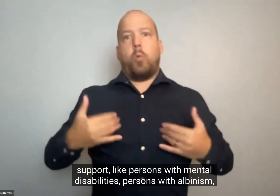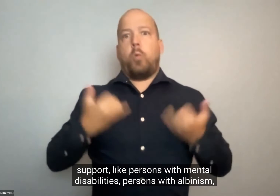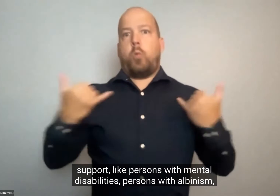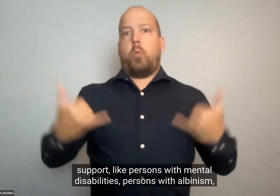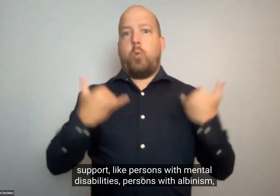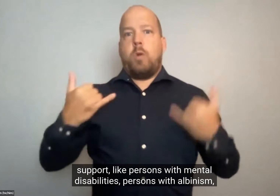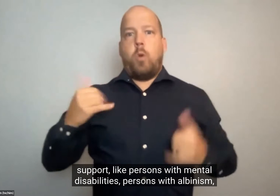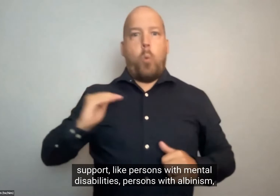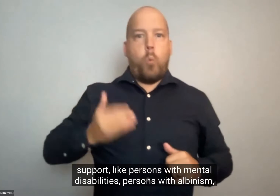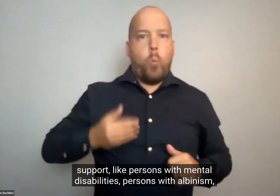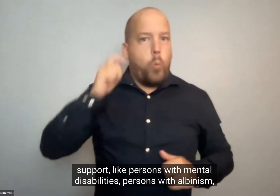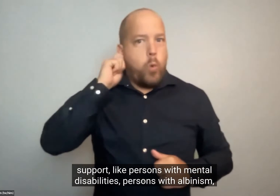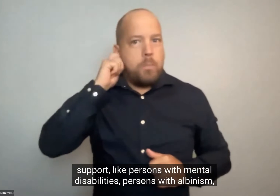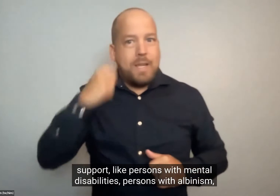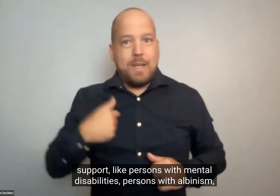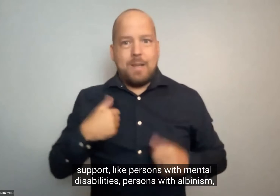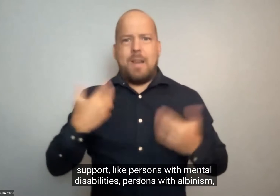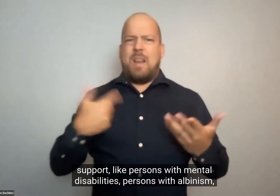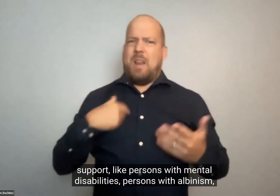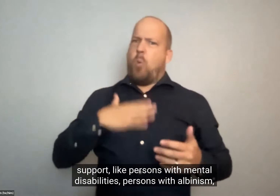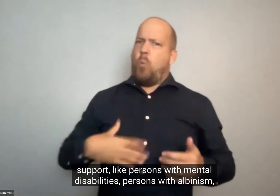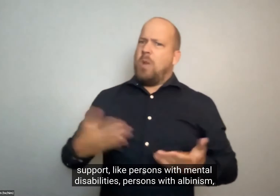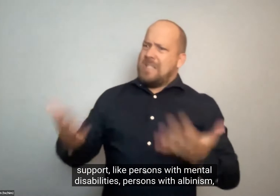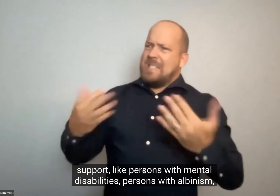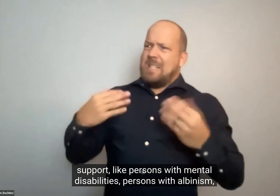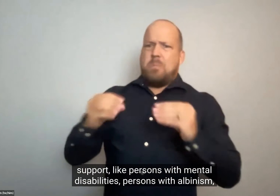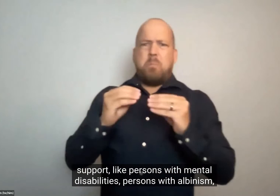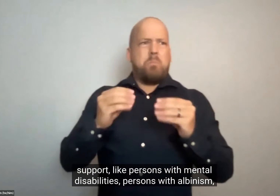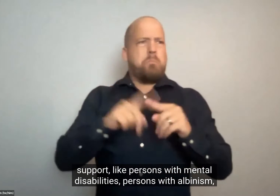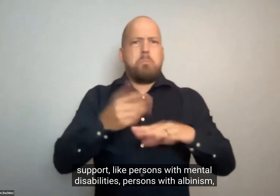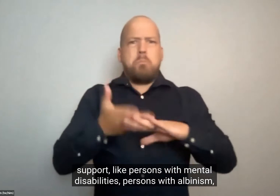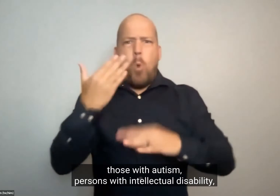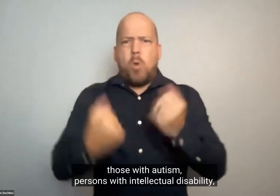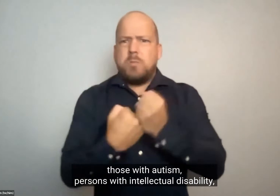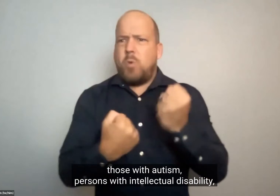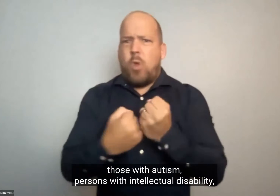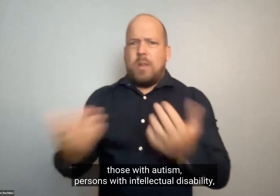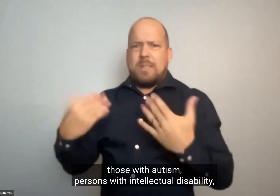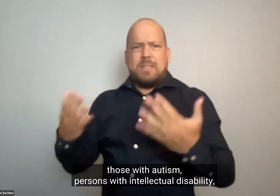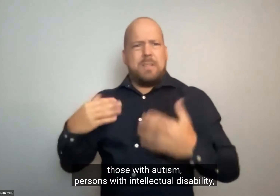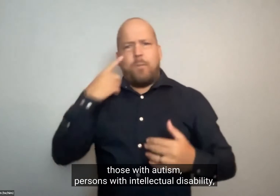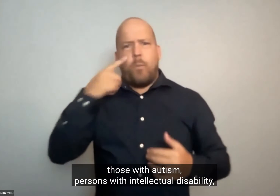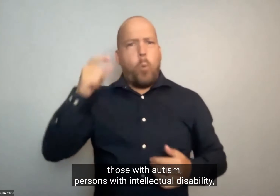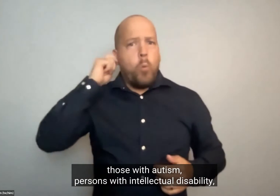support, like persons with mental disabilities, persons with albinism,